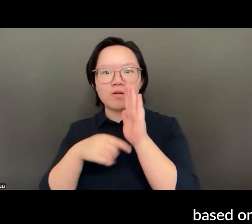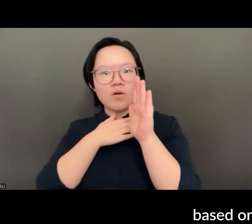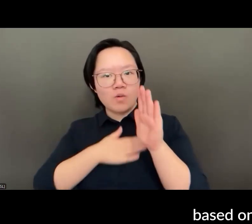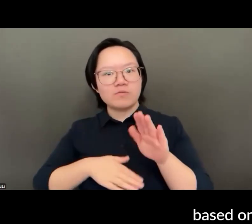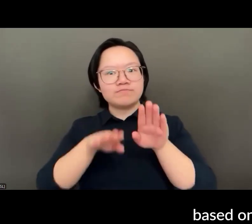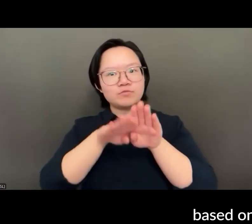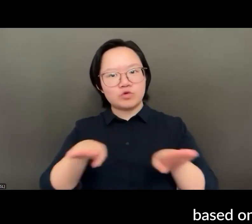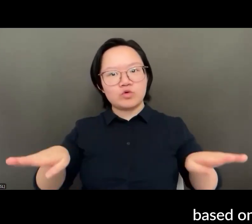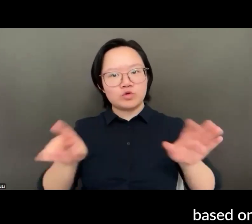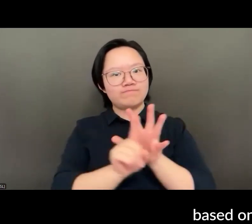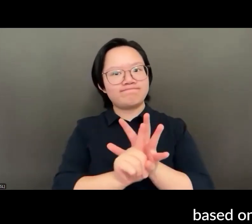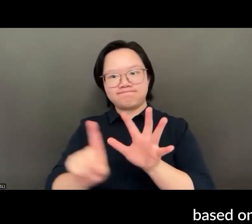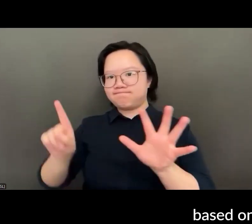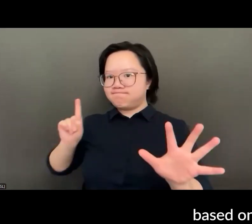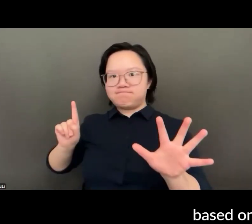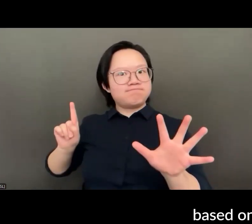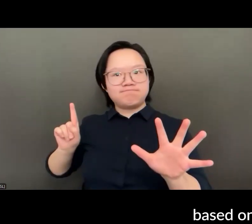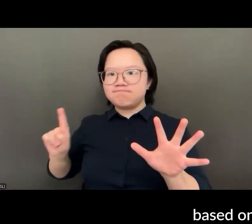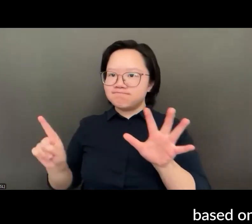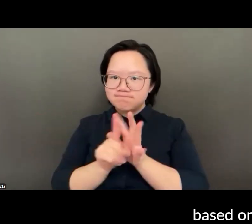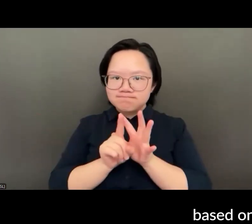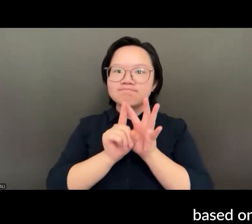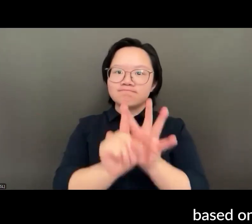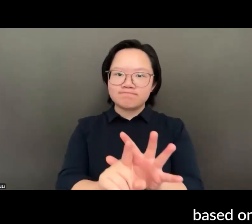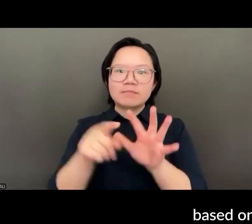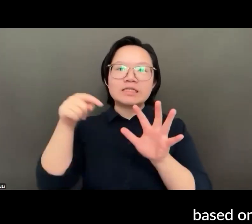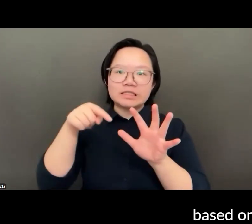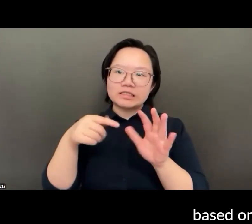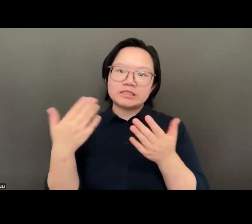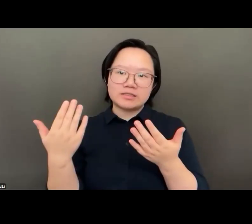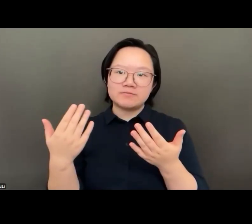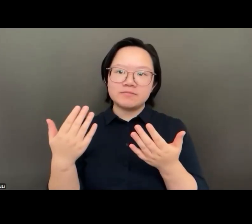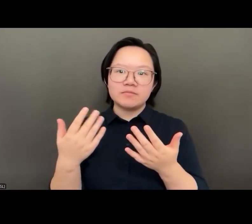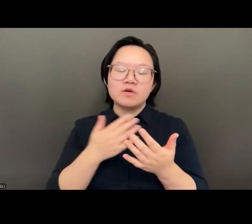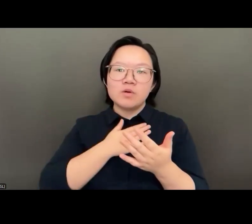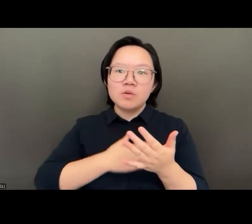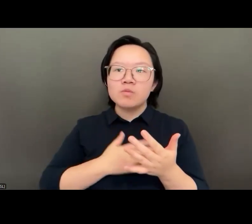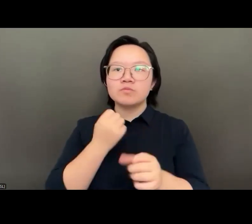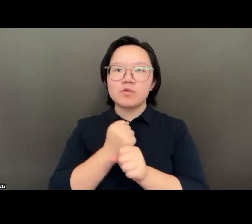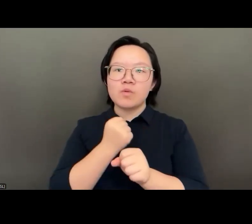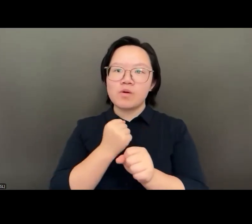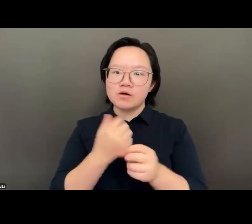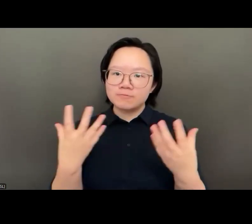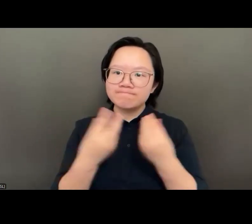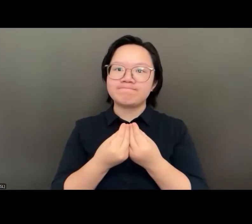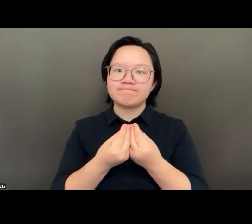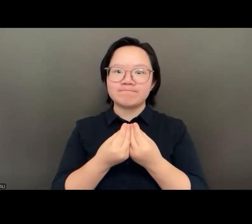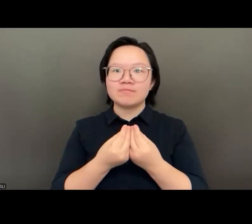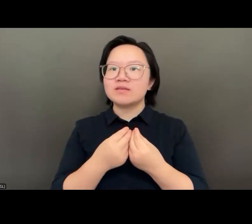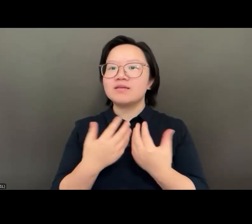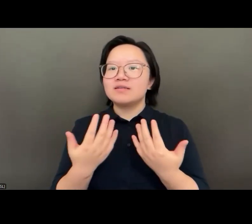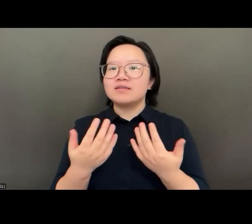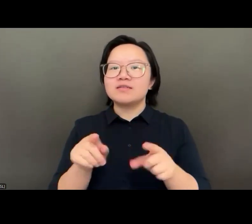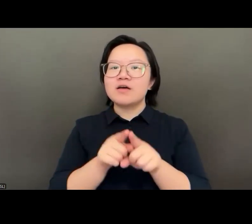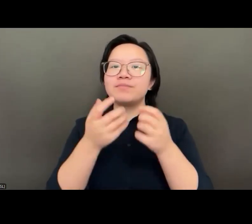on the need of the children and the parents as well. And we also provide safe